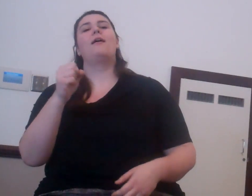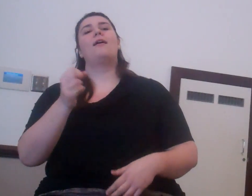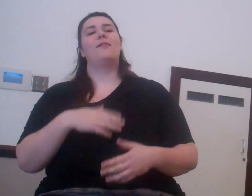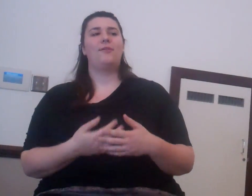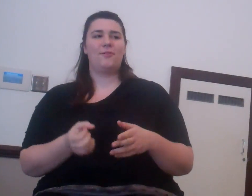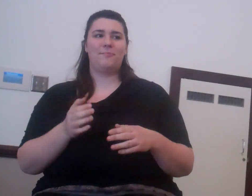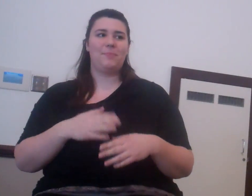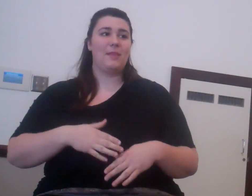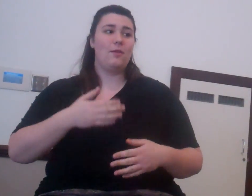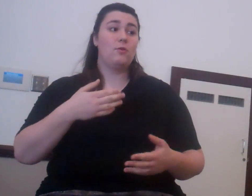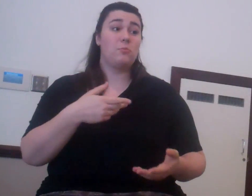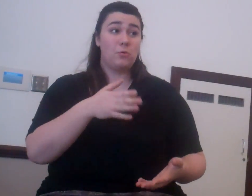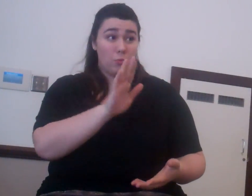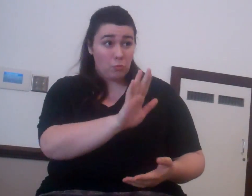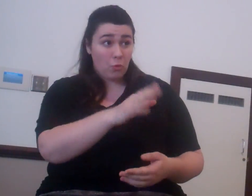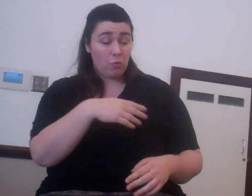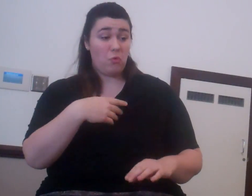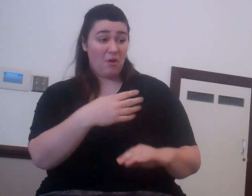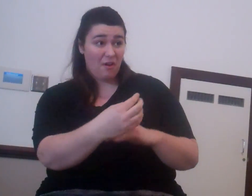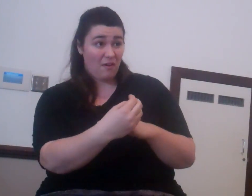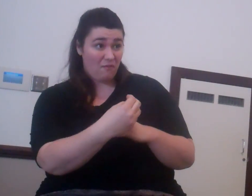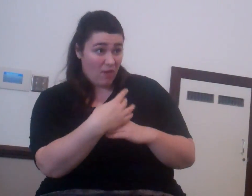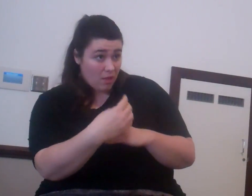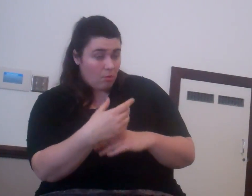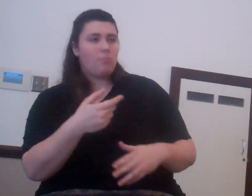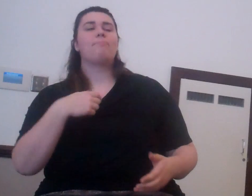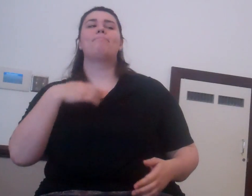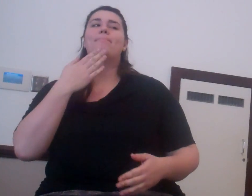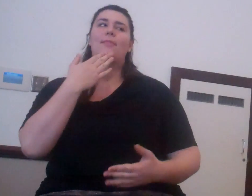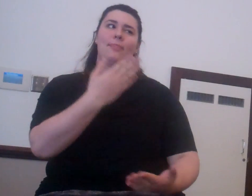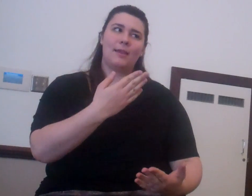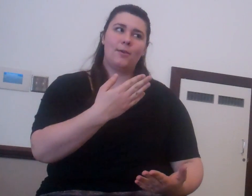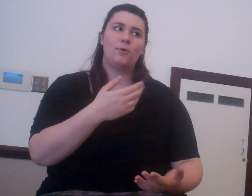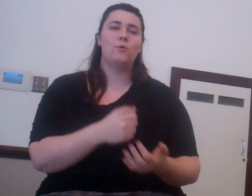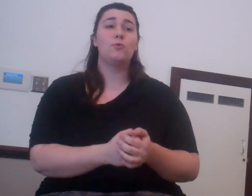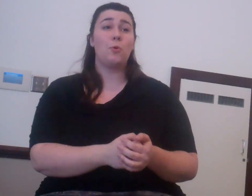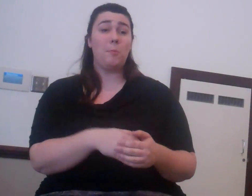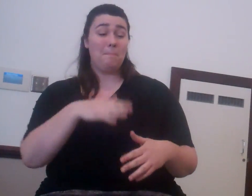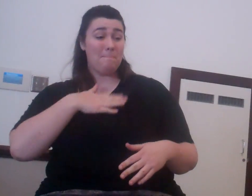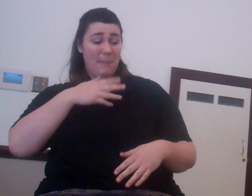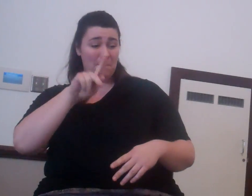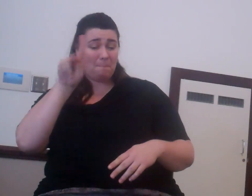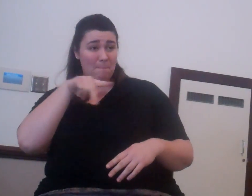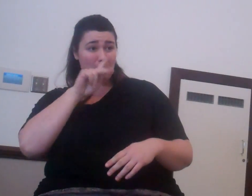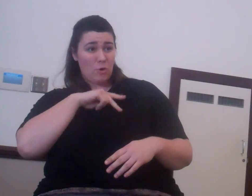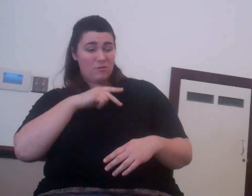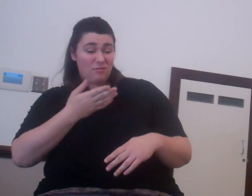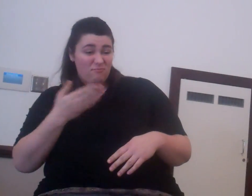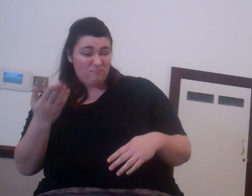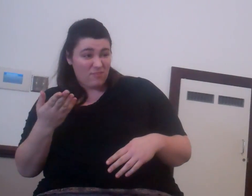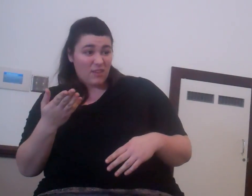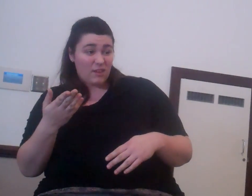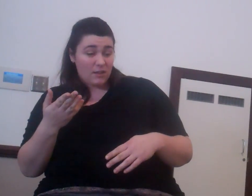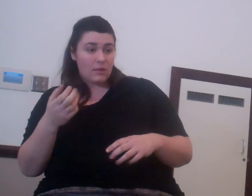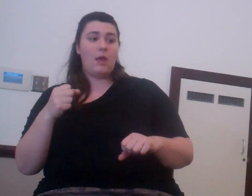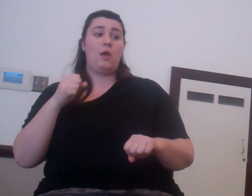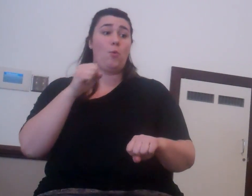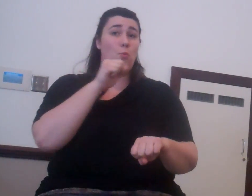that sort of thing. So we might talk about personal stuff as well as work stuff. And generally speaking, we have a more moderate level of trust